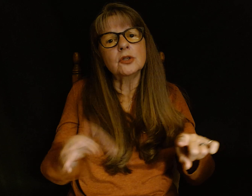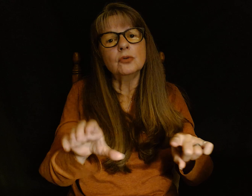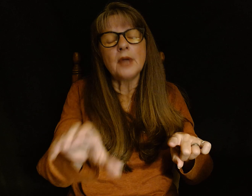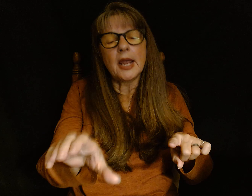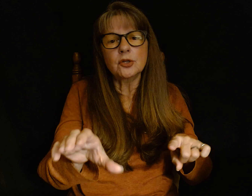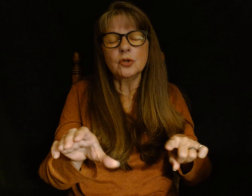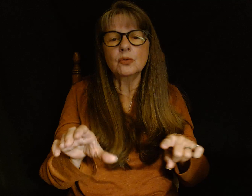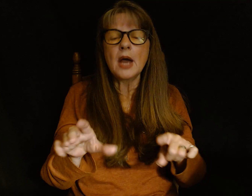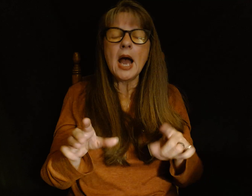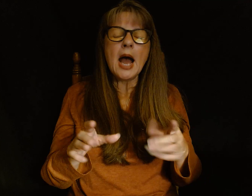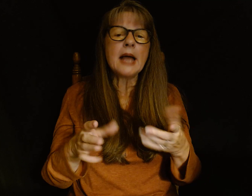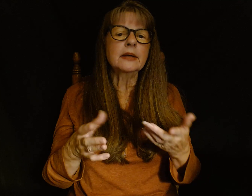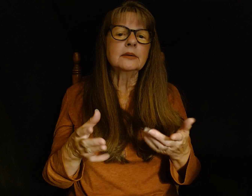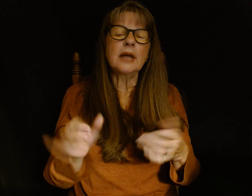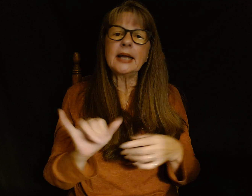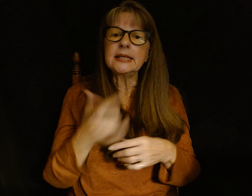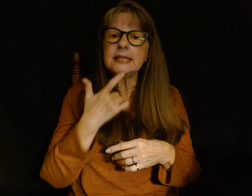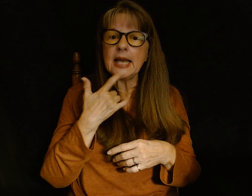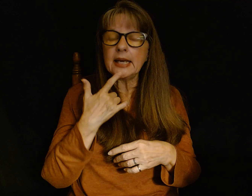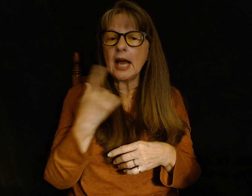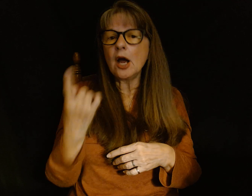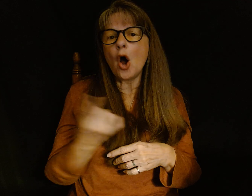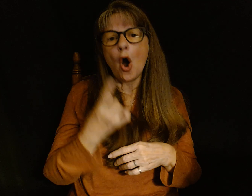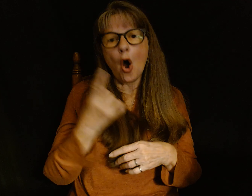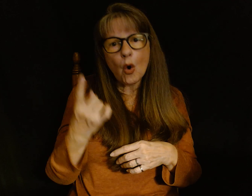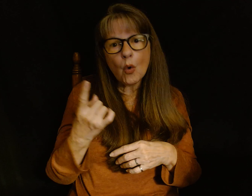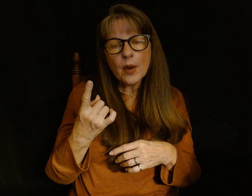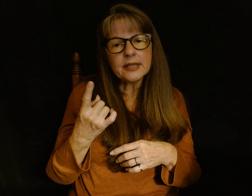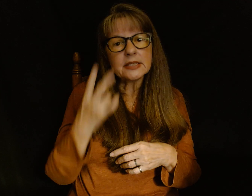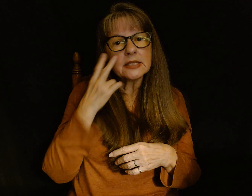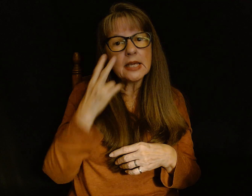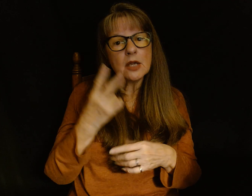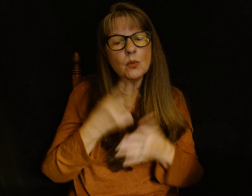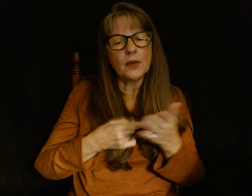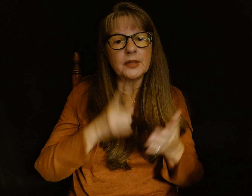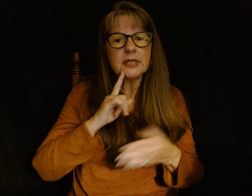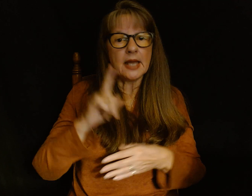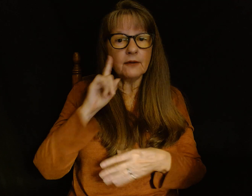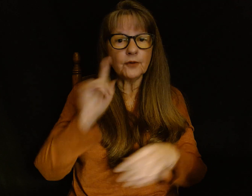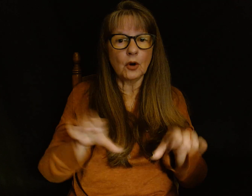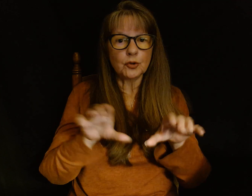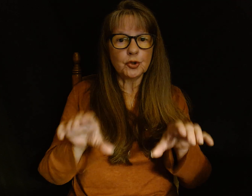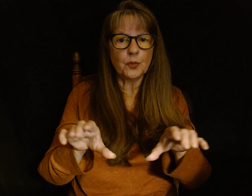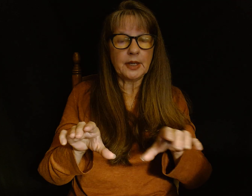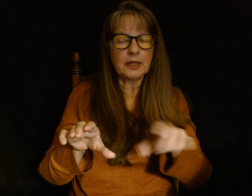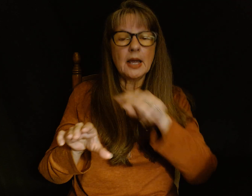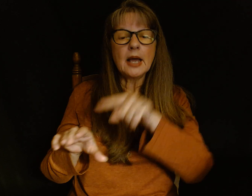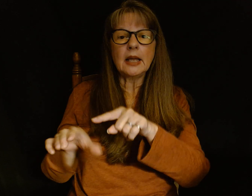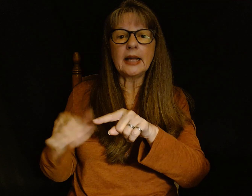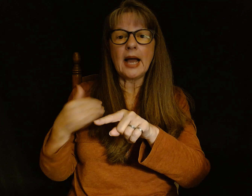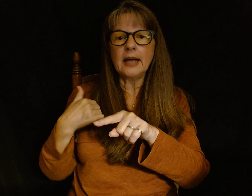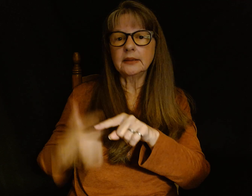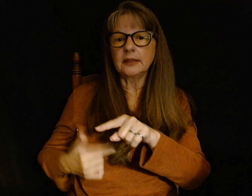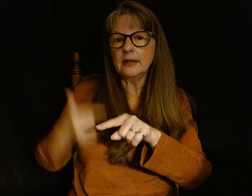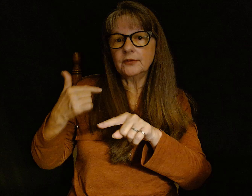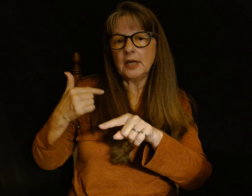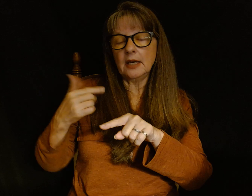can do. Like I said, I always see what the deaf are doing. Like, I lived in